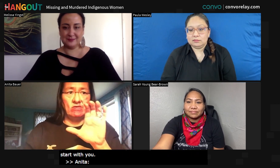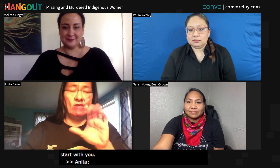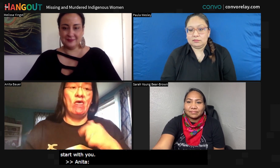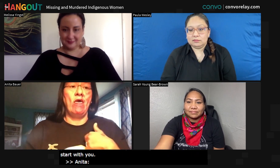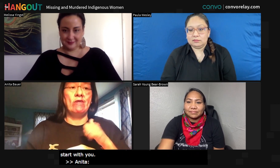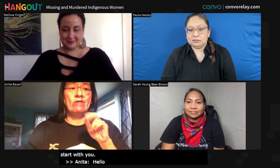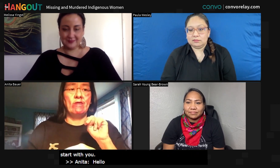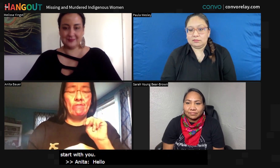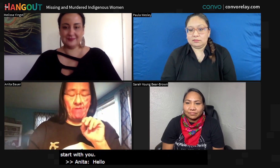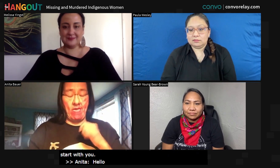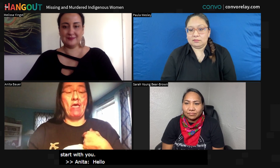I'm from Wisconsin,